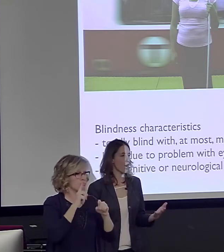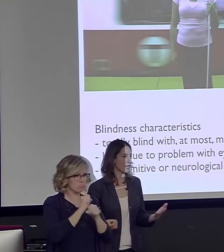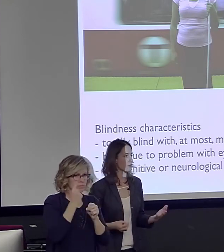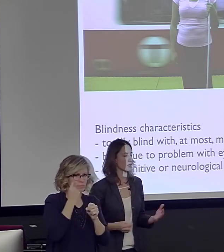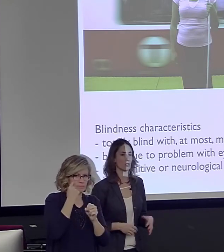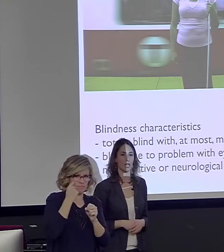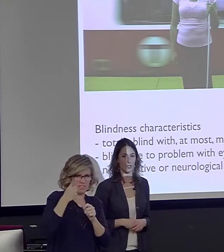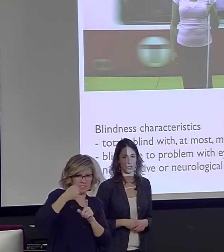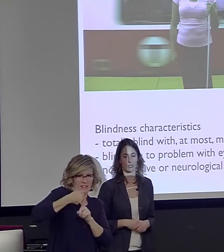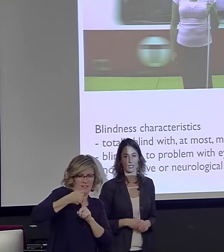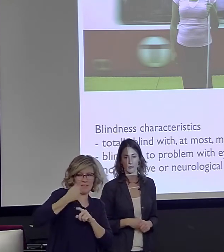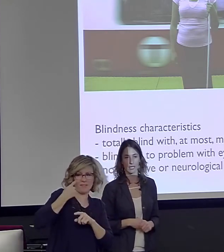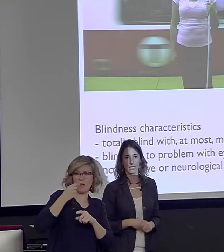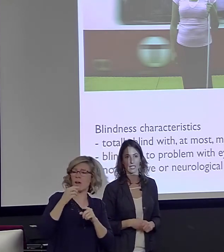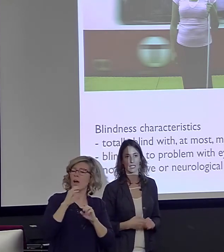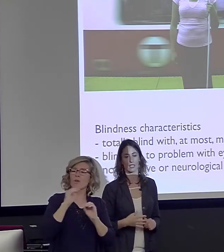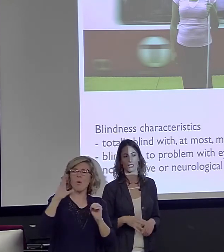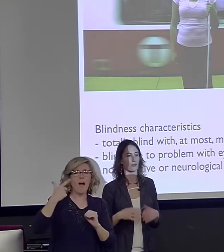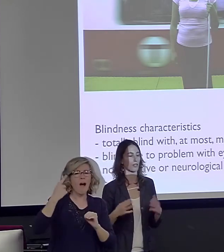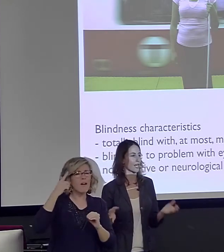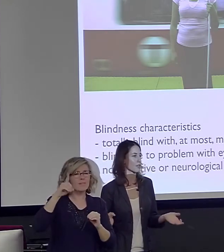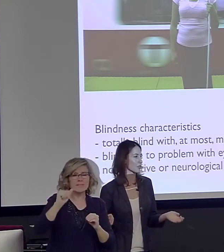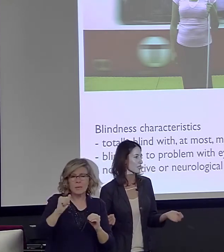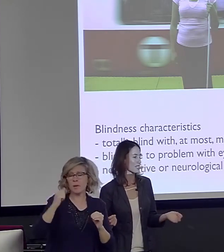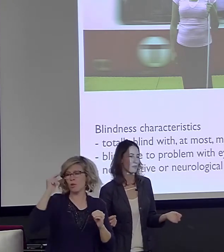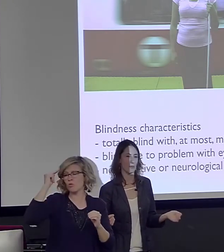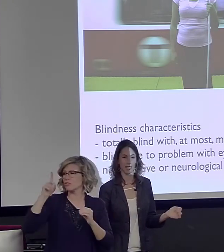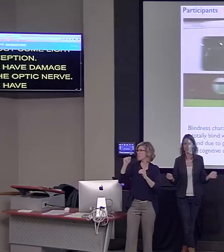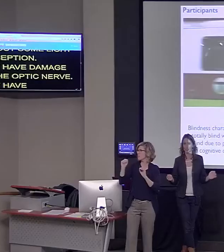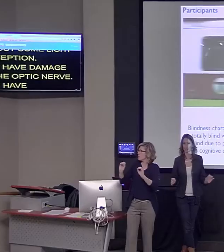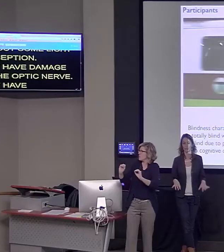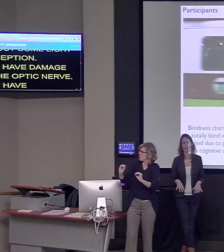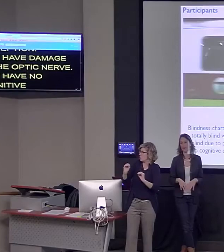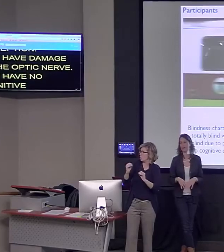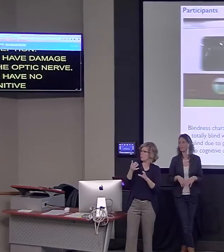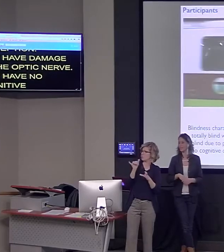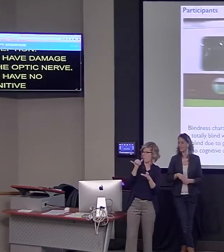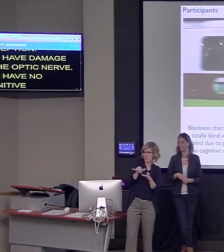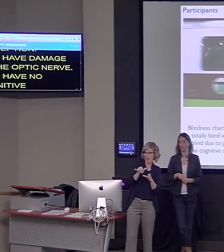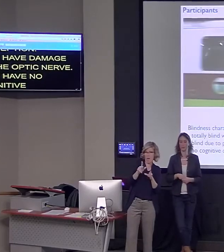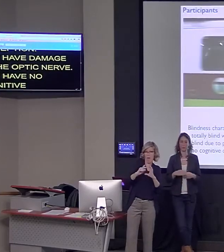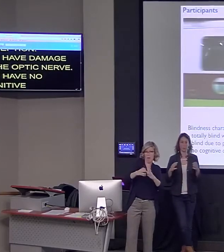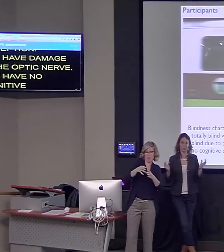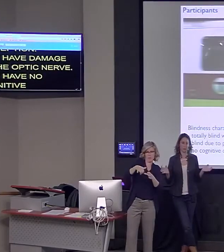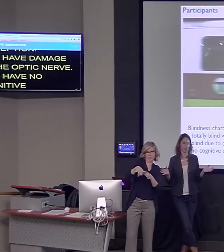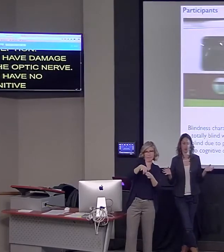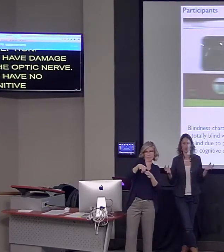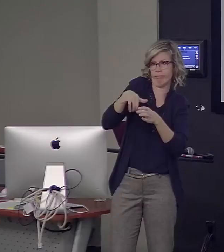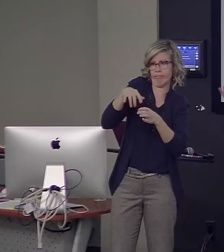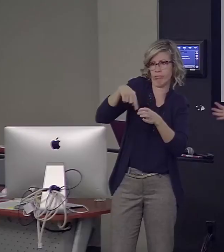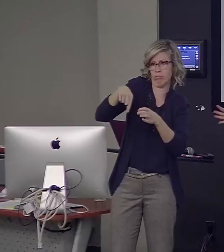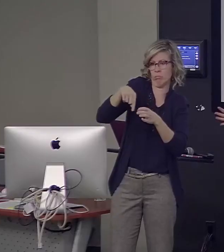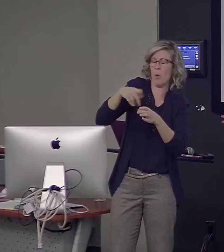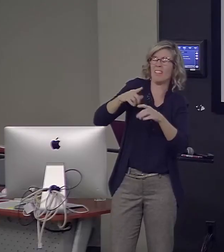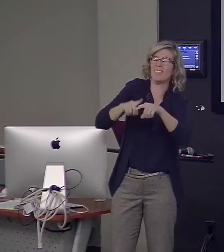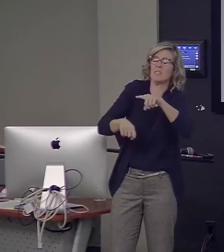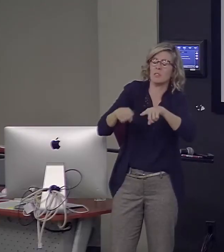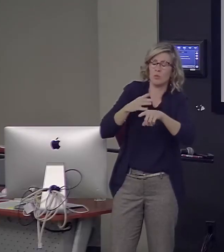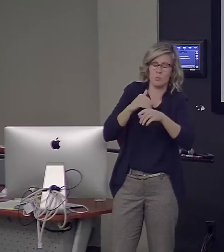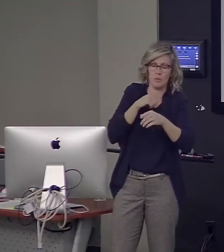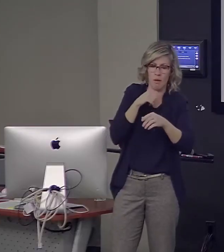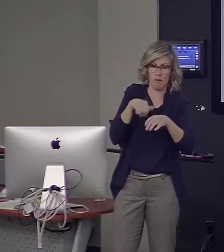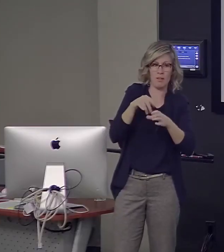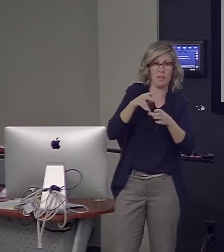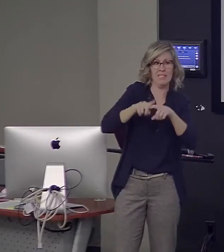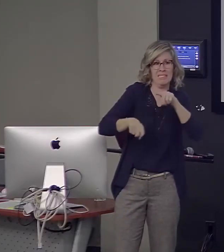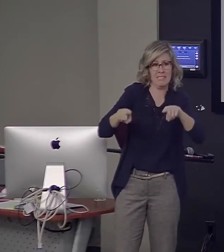no cognitive or neurological disabilities. It's a very heterogeneous population. We have, you know, people who are attorneys, people who